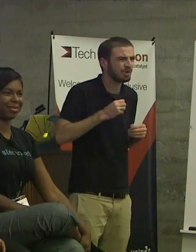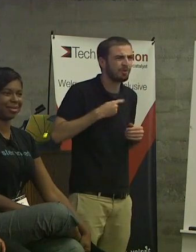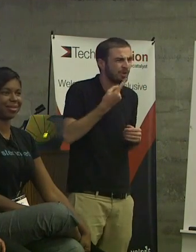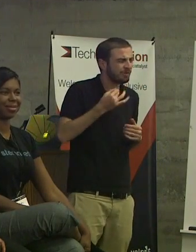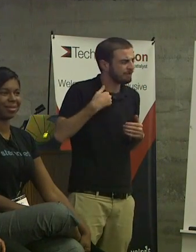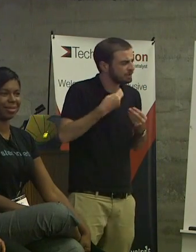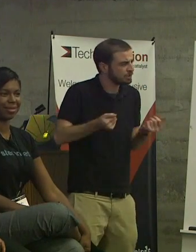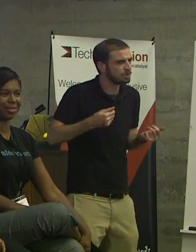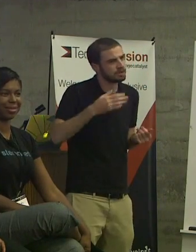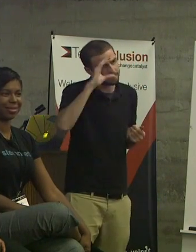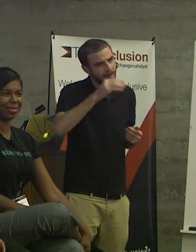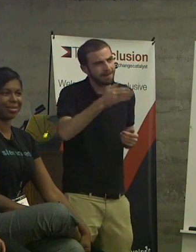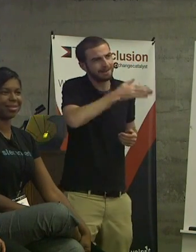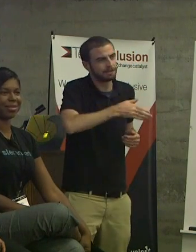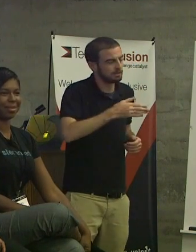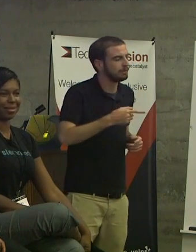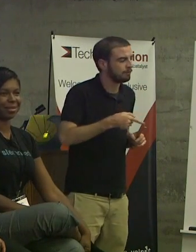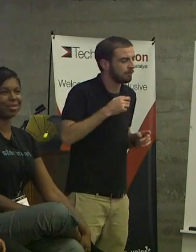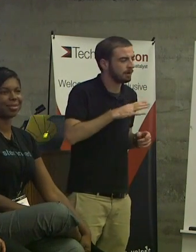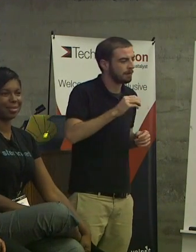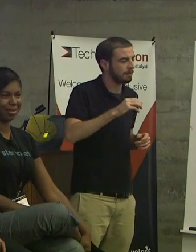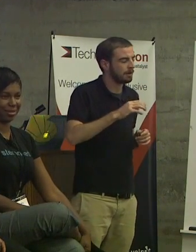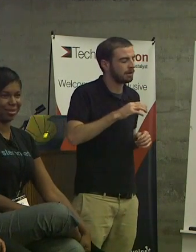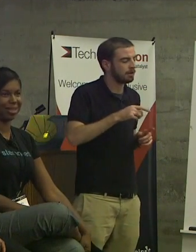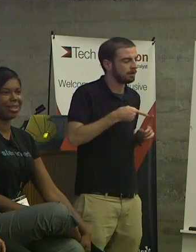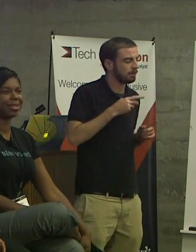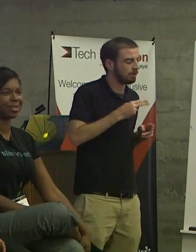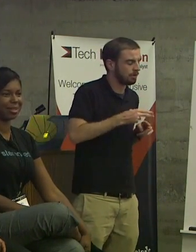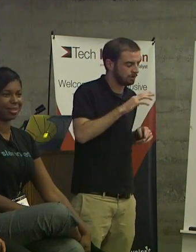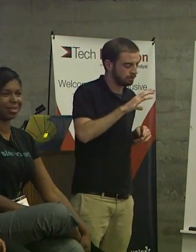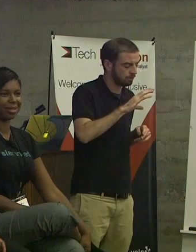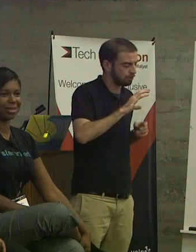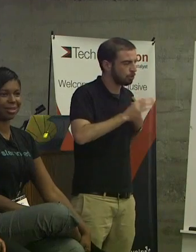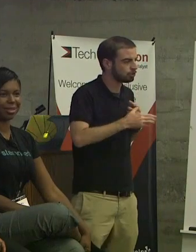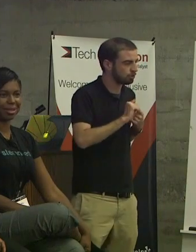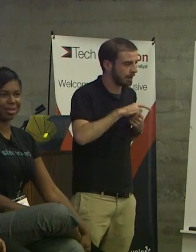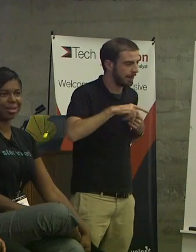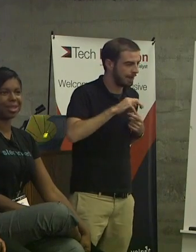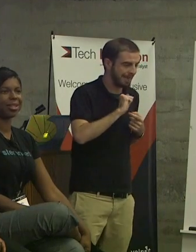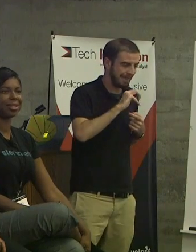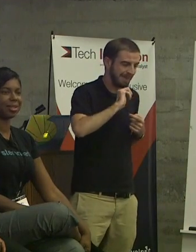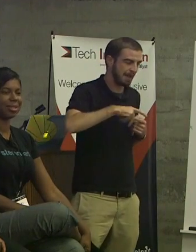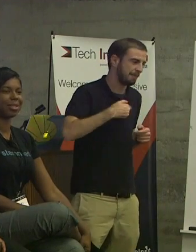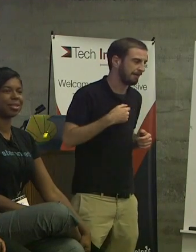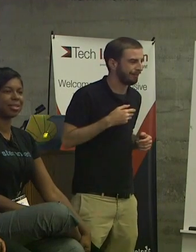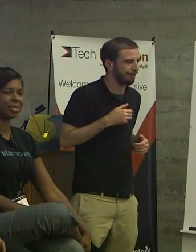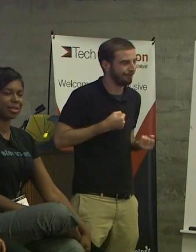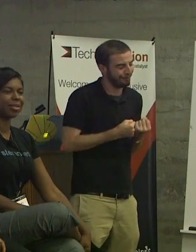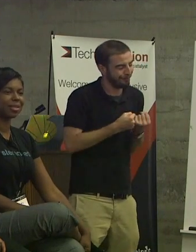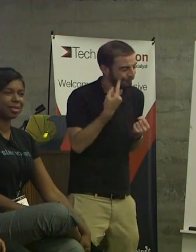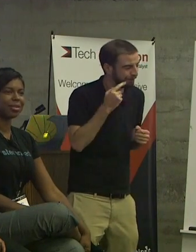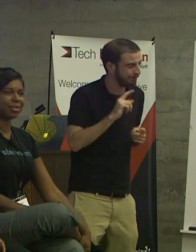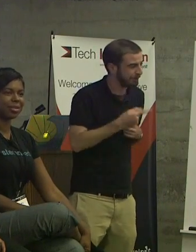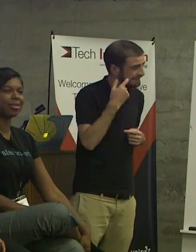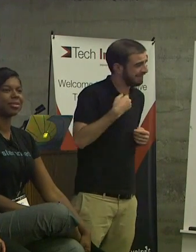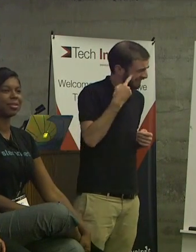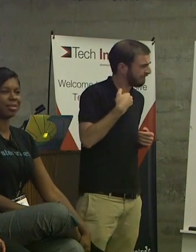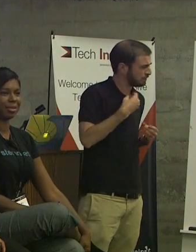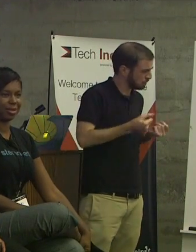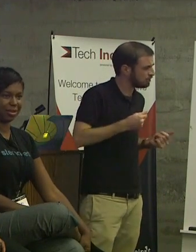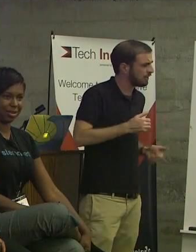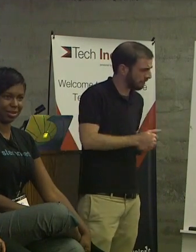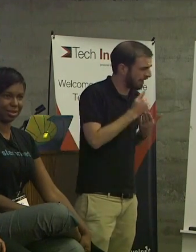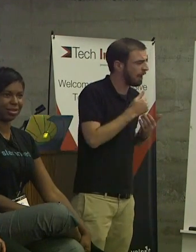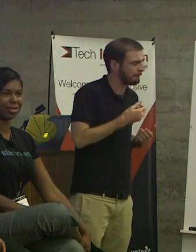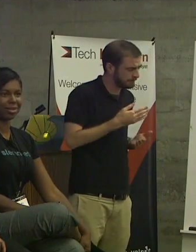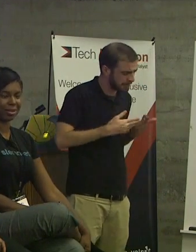guy next to me here with a company called Culture Amp, so I'm going to plug him for a second, because I think they have a solution that helps a little